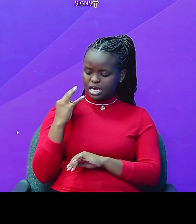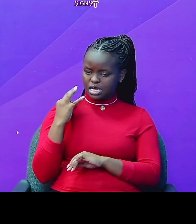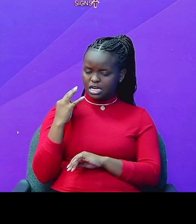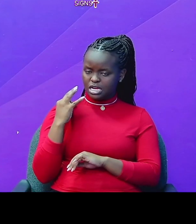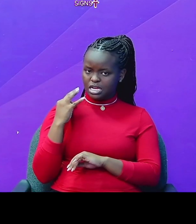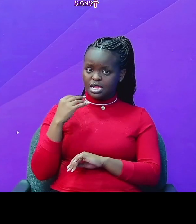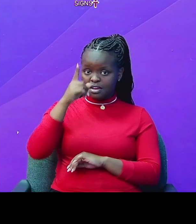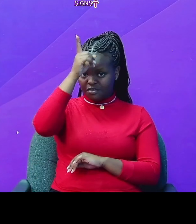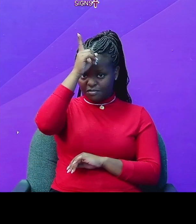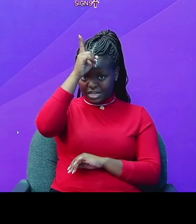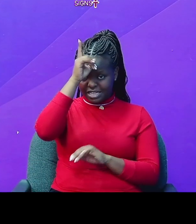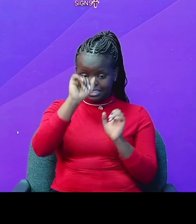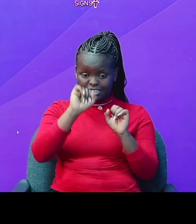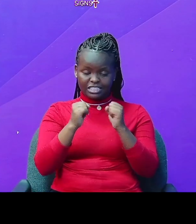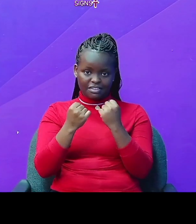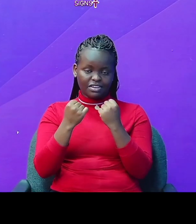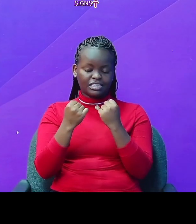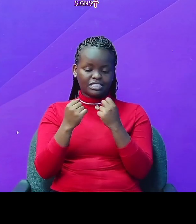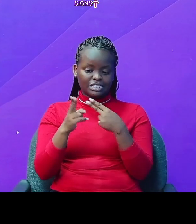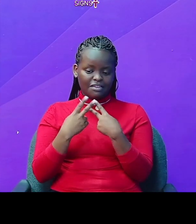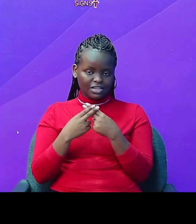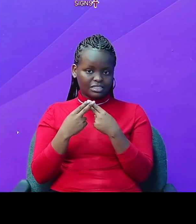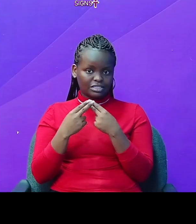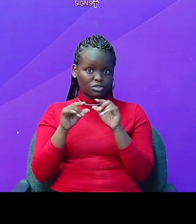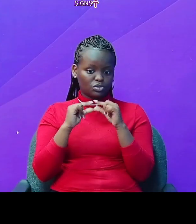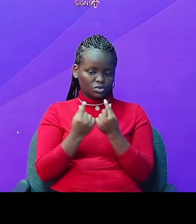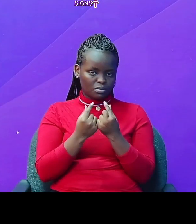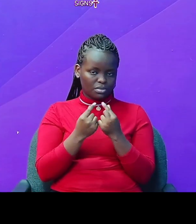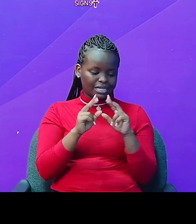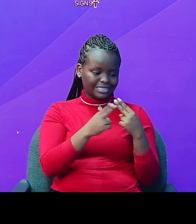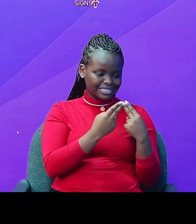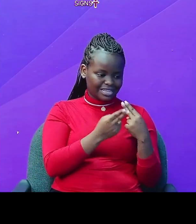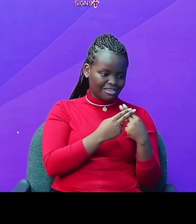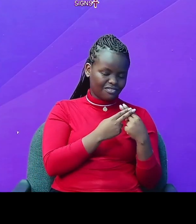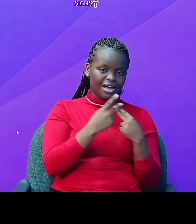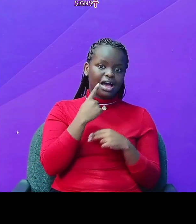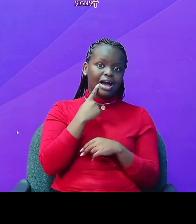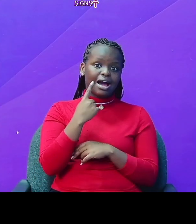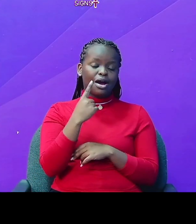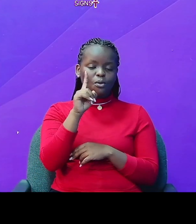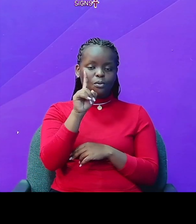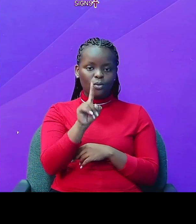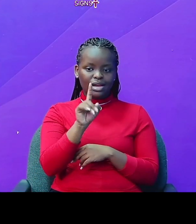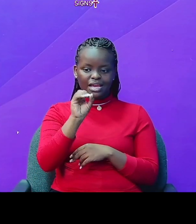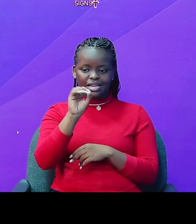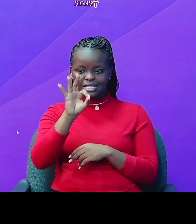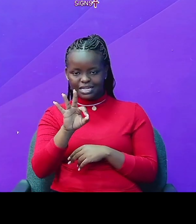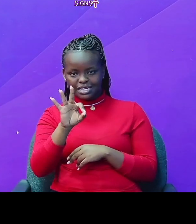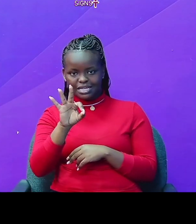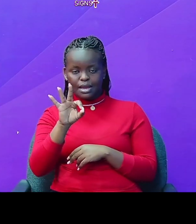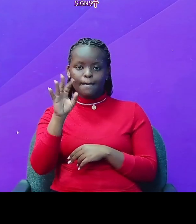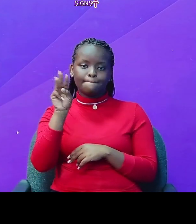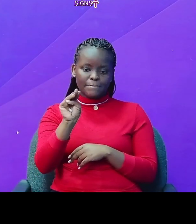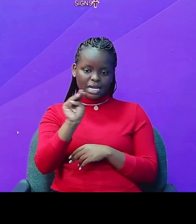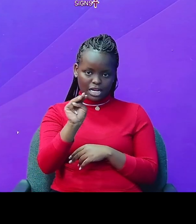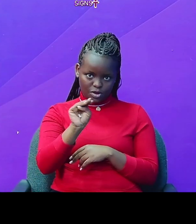Village Savings Group, they have actually saved 103 million shillings. Now imagine, this is